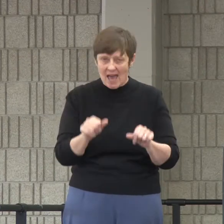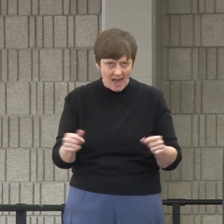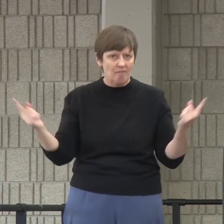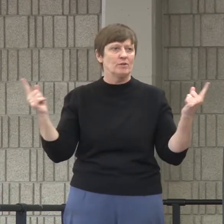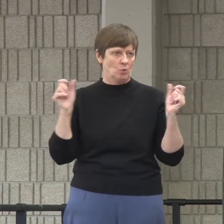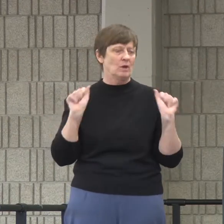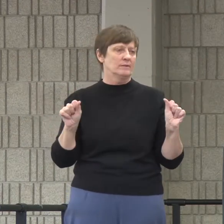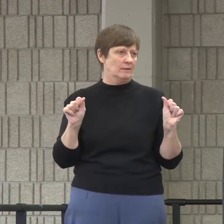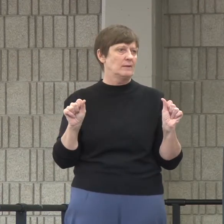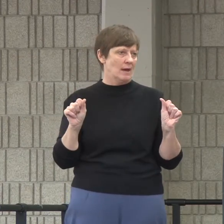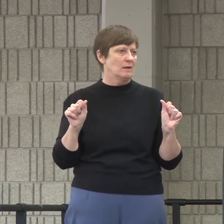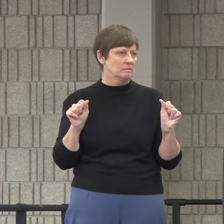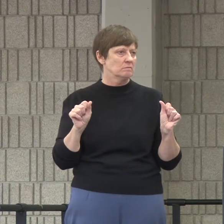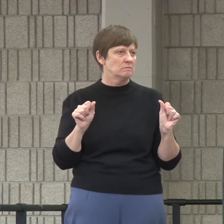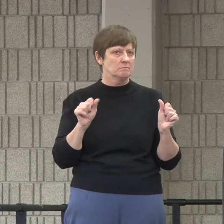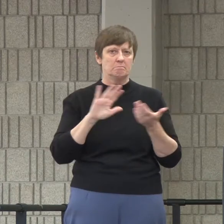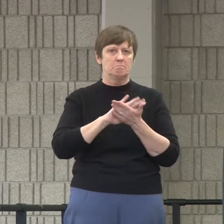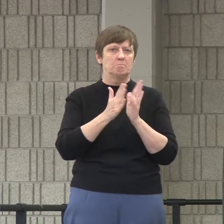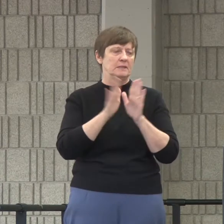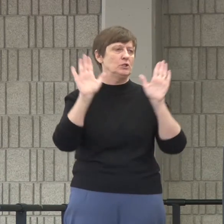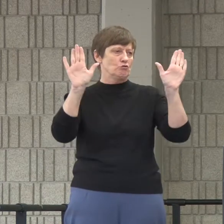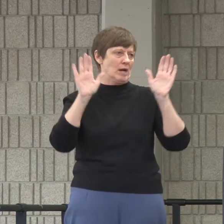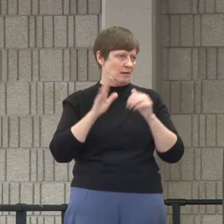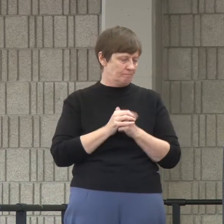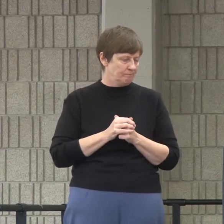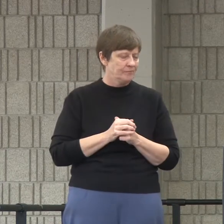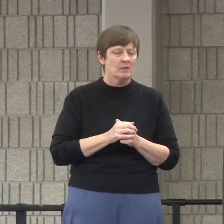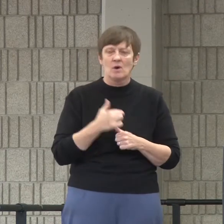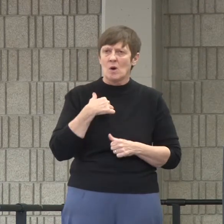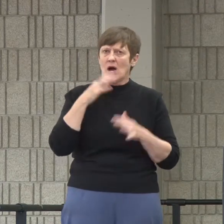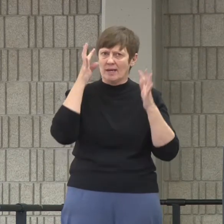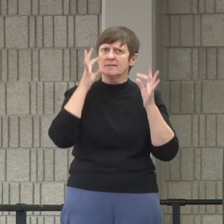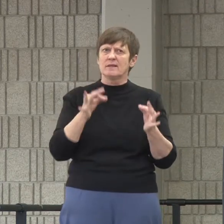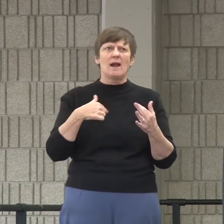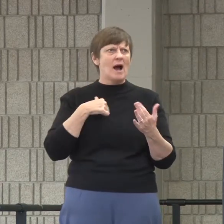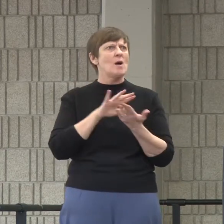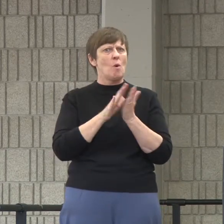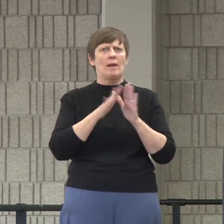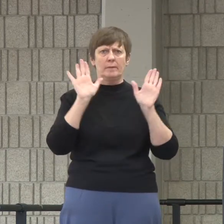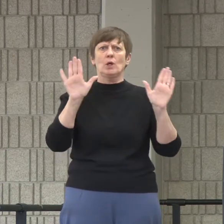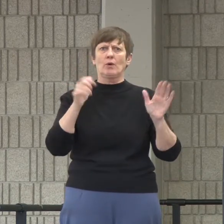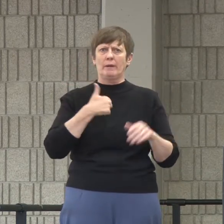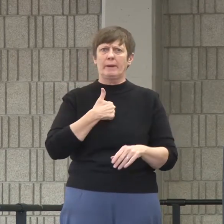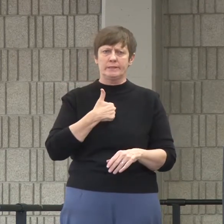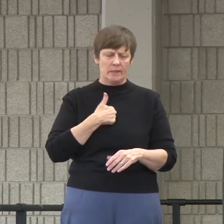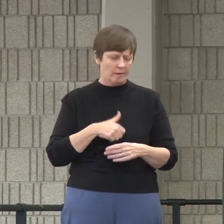great. And so I decided that I wanted to be great.